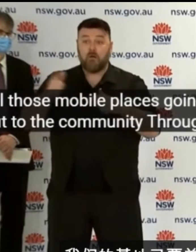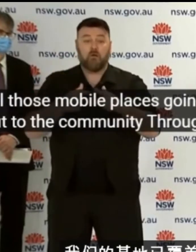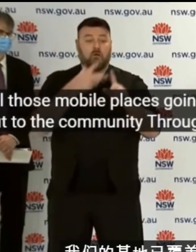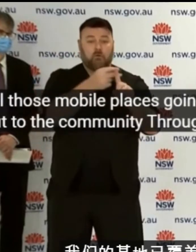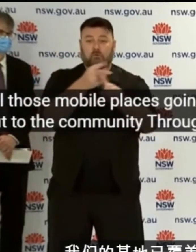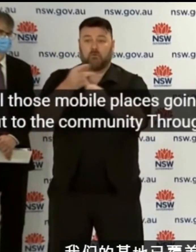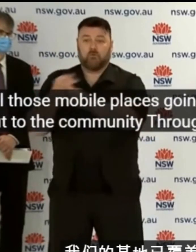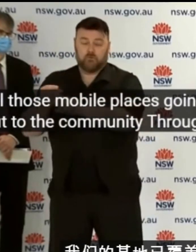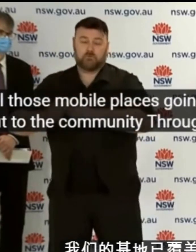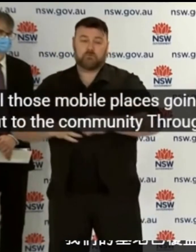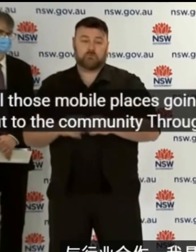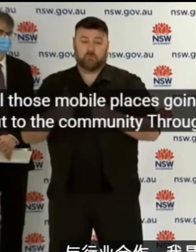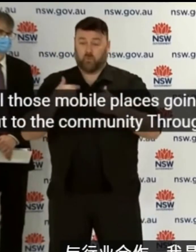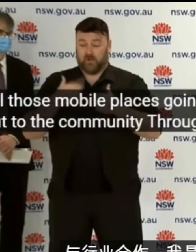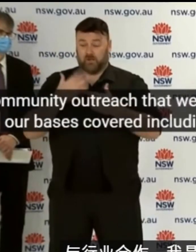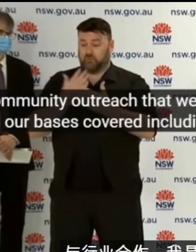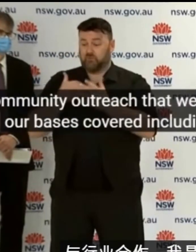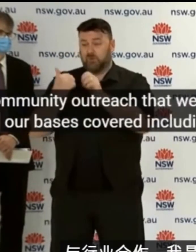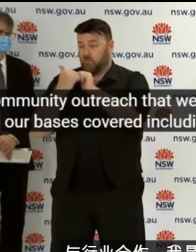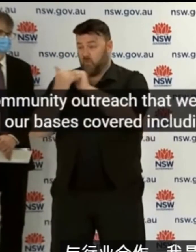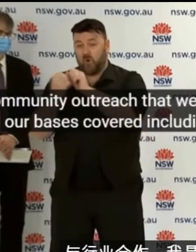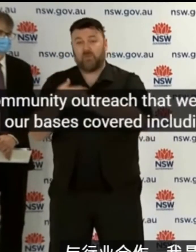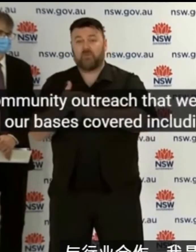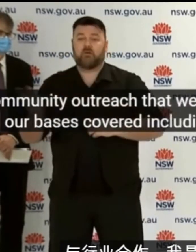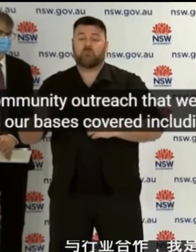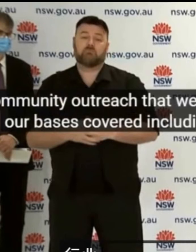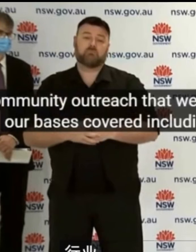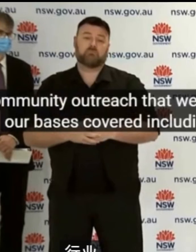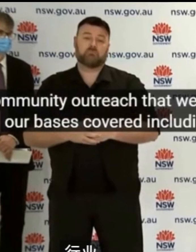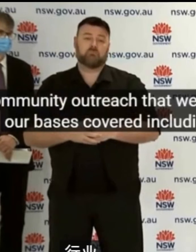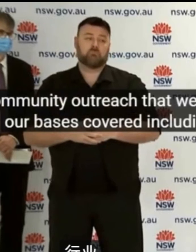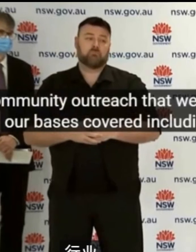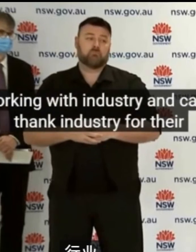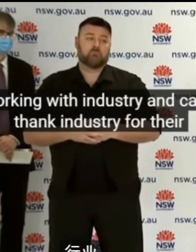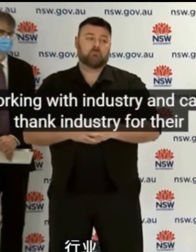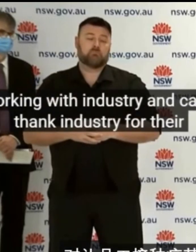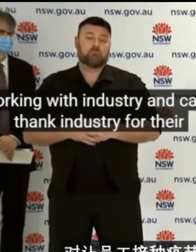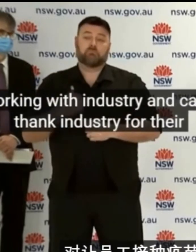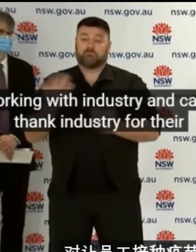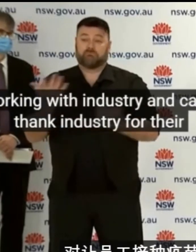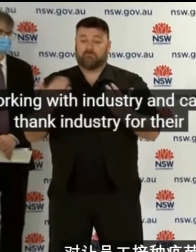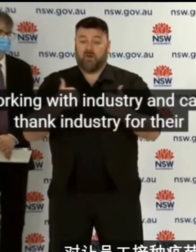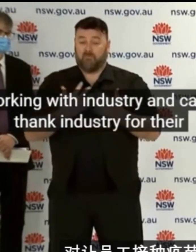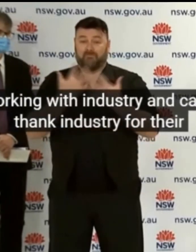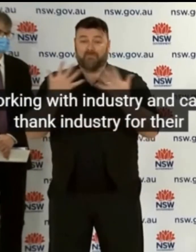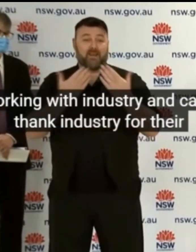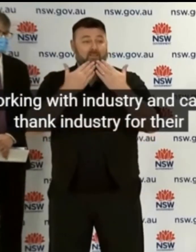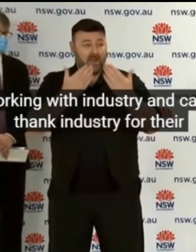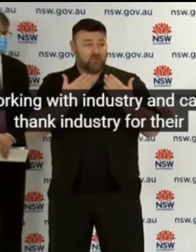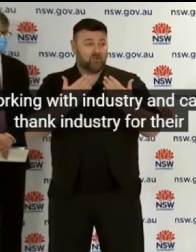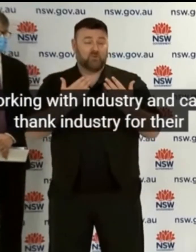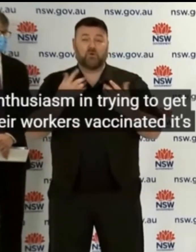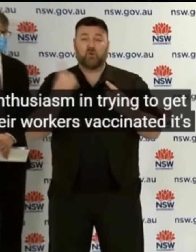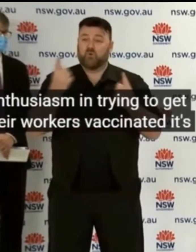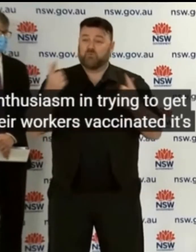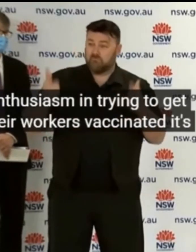including working with industry. And can I thank industry for their enthusiasm in trying to get their workers vaccinated. It's pleasing to note that thousands of workers